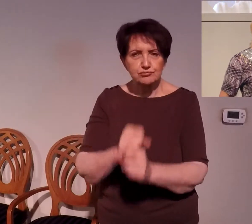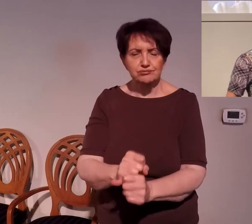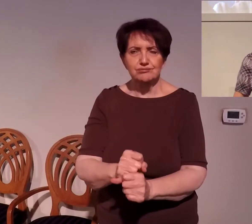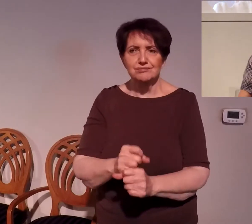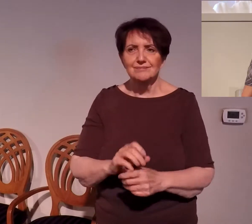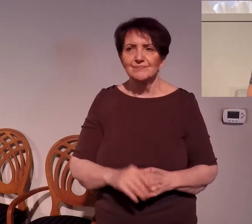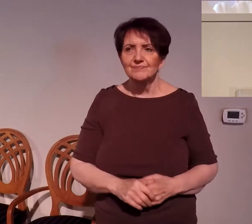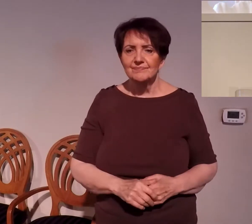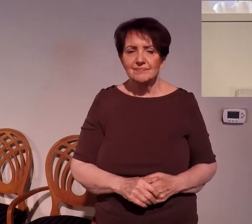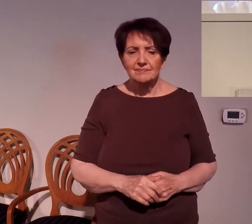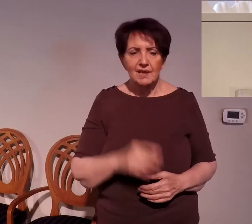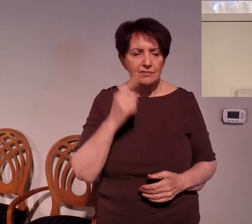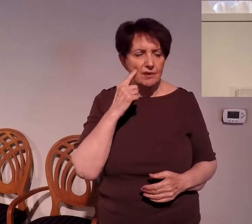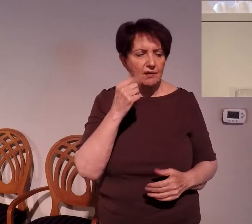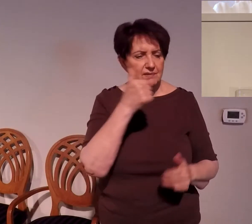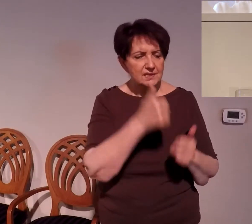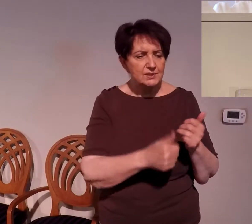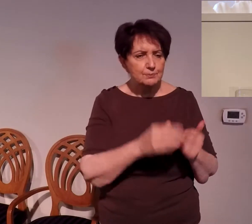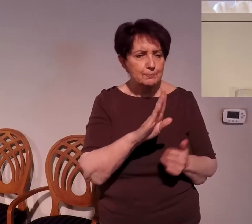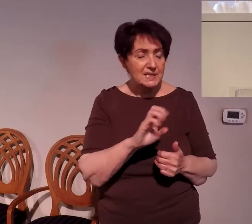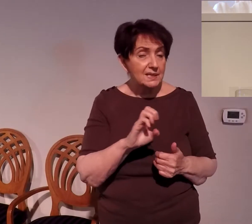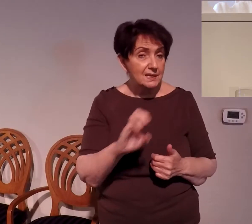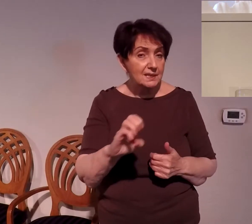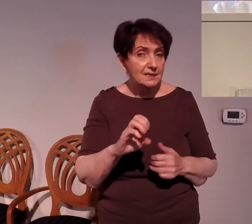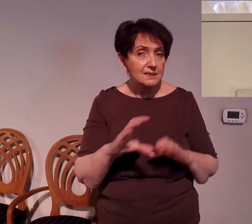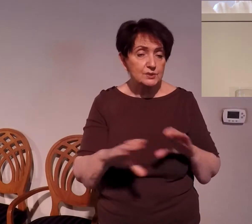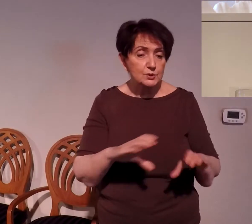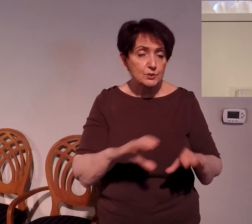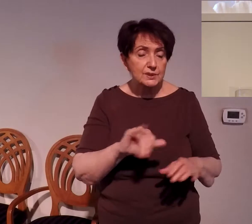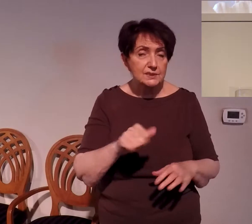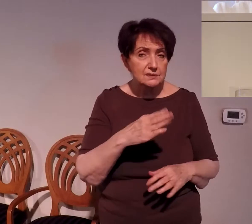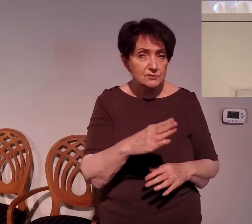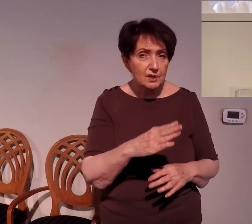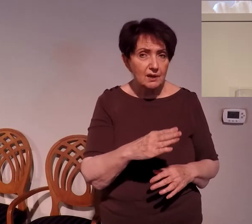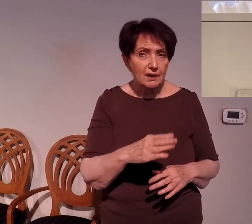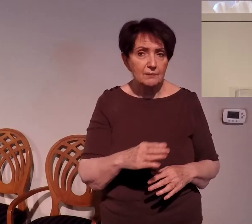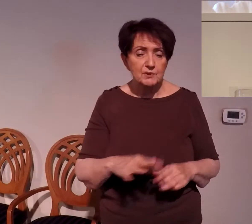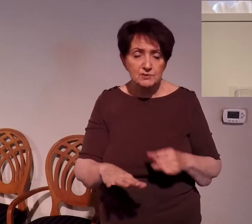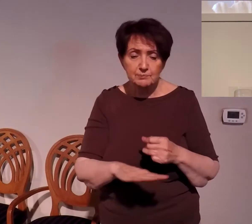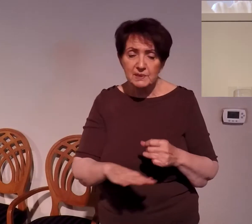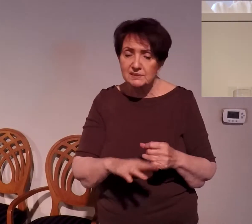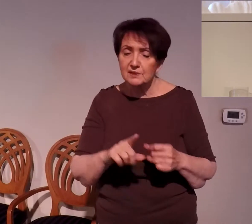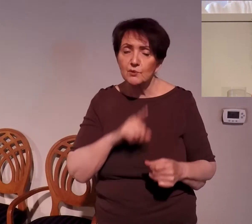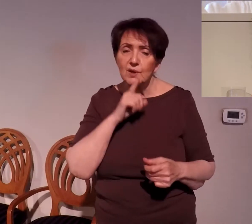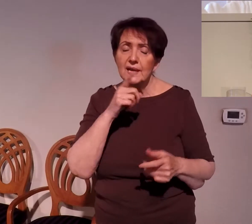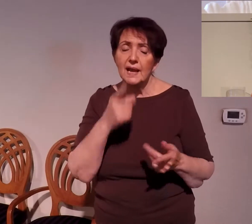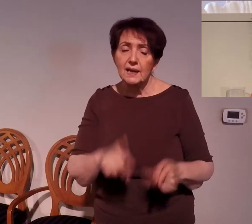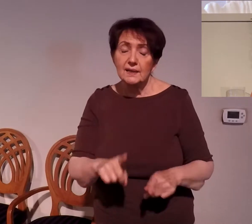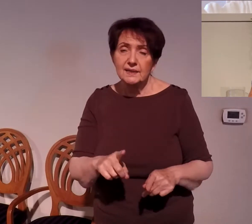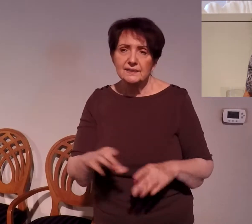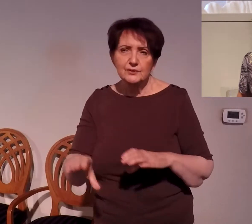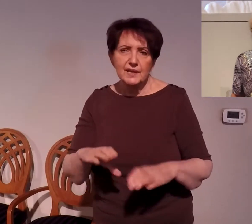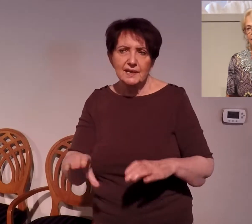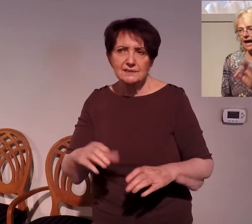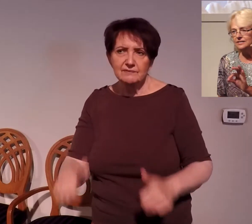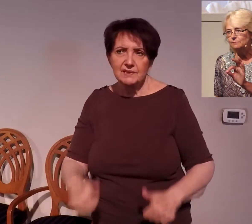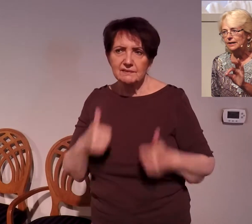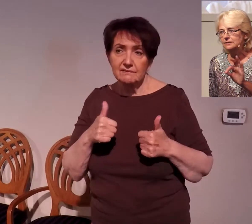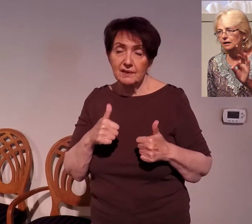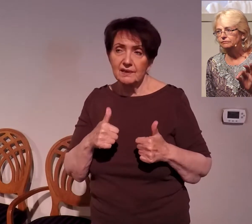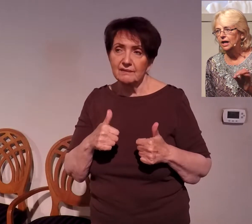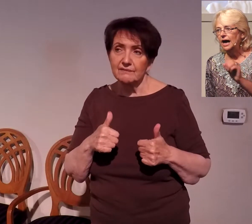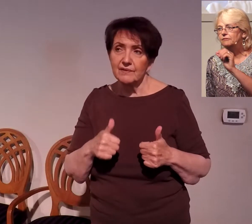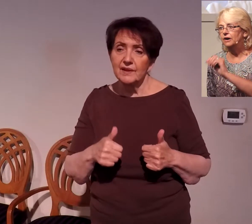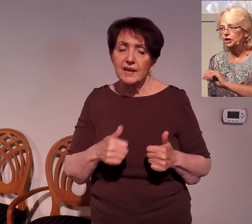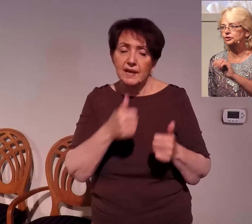each one of those bees is doing what is theirs to do. There is an essential reality to the activity of life. And every